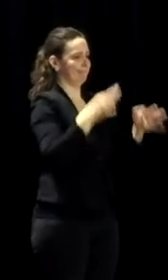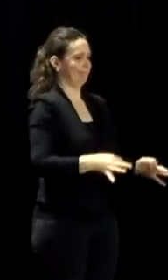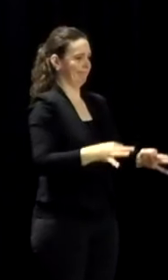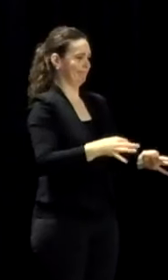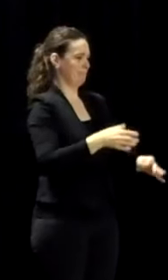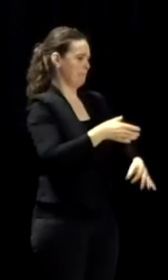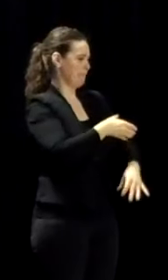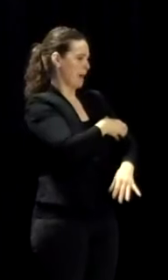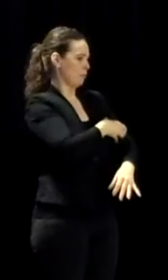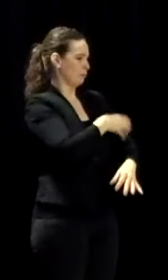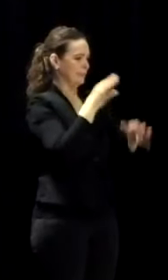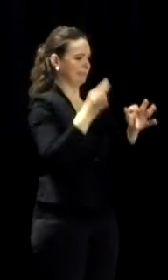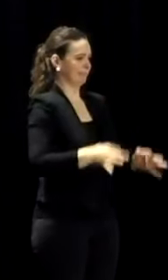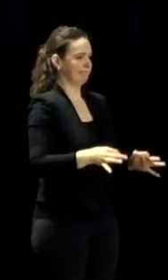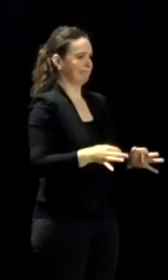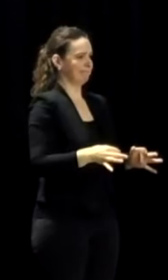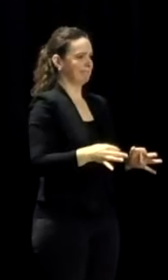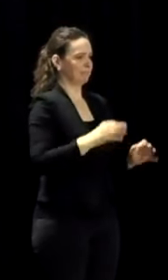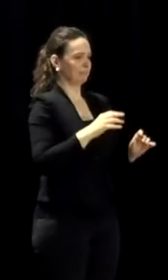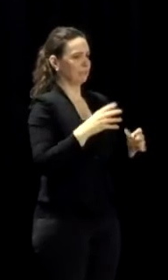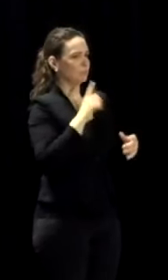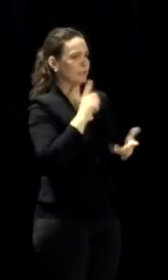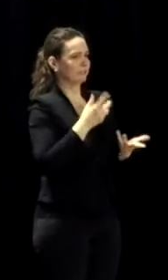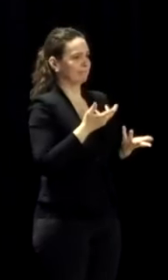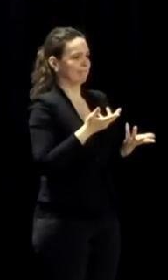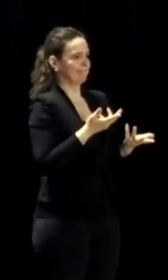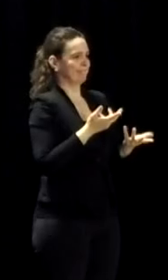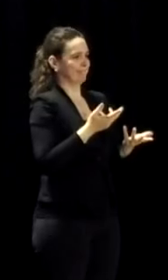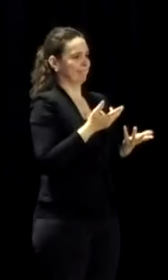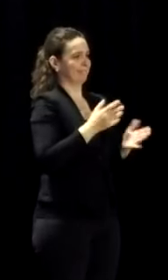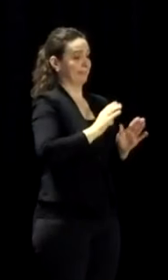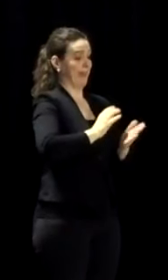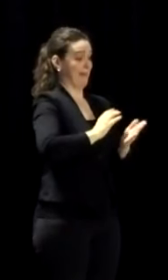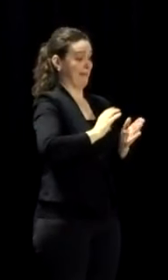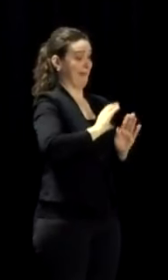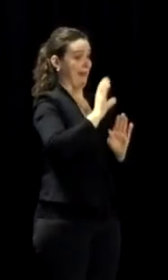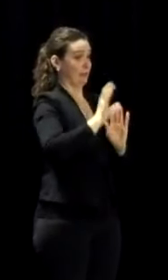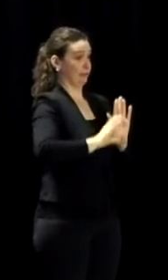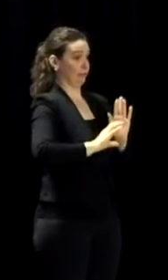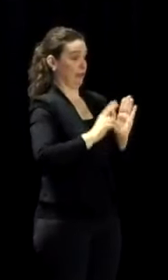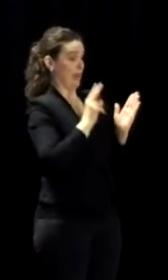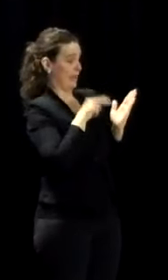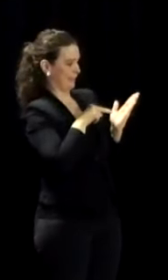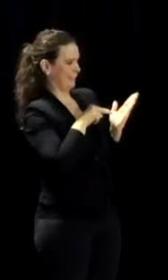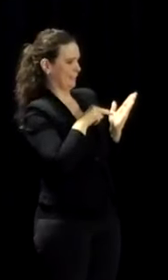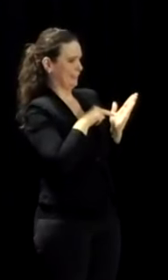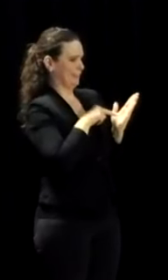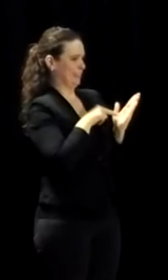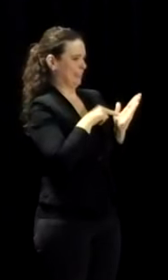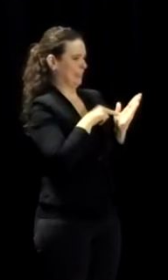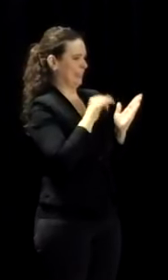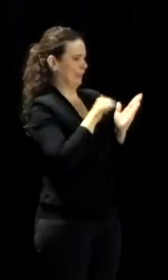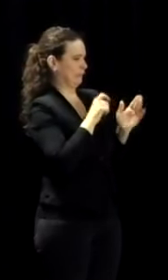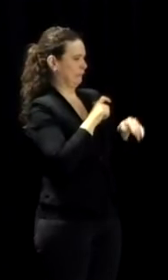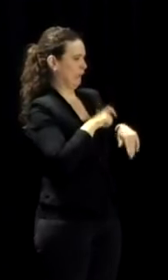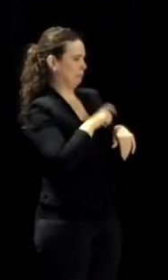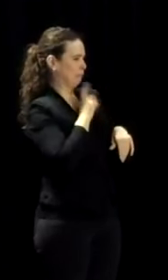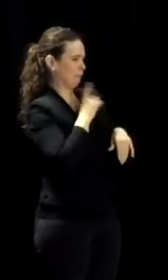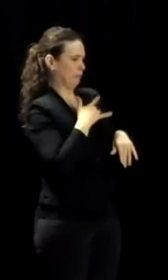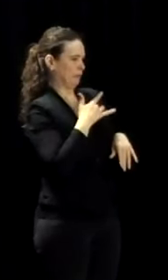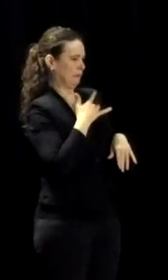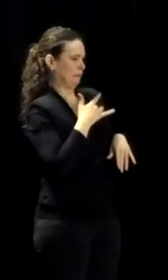at the calendar. We looked at we used some data. At that time, it was hypothetical of where we thought this